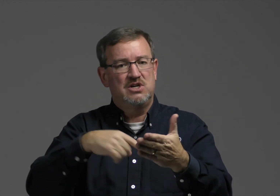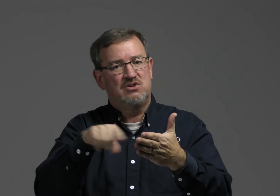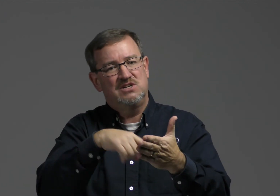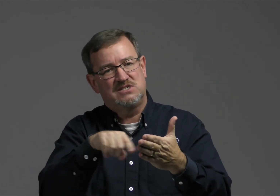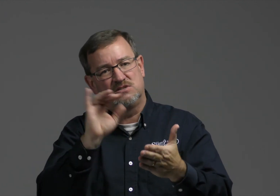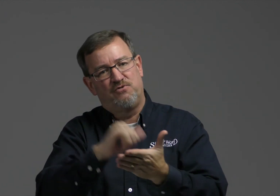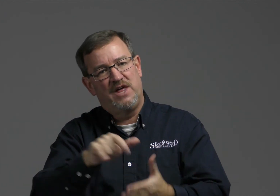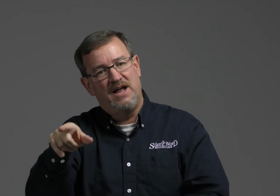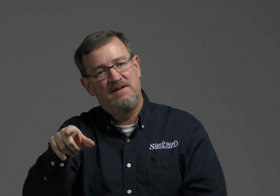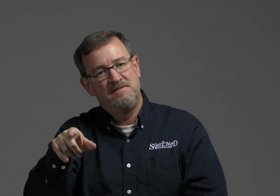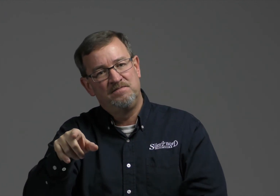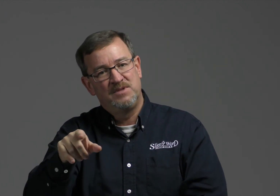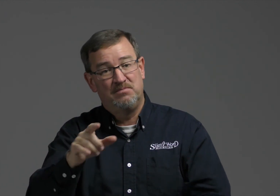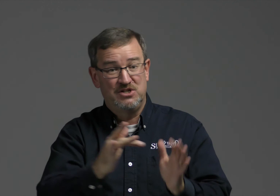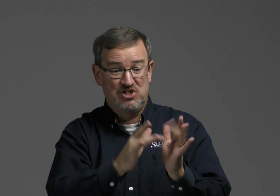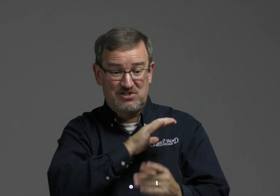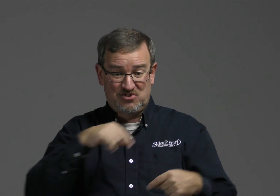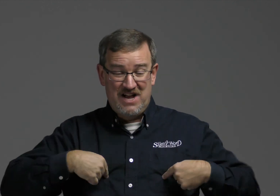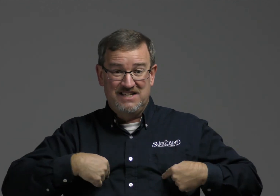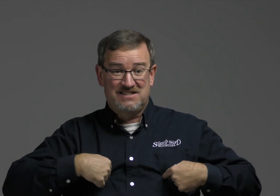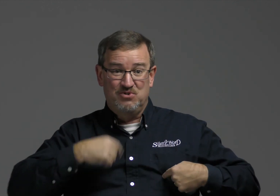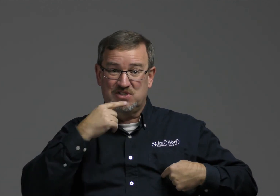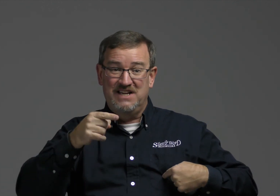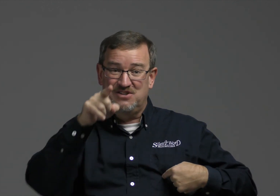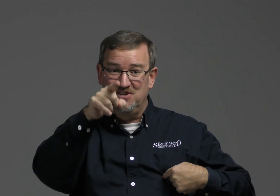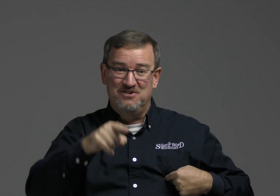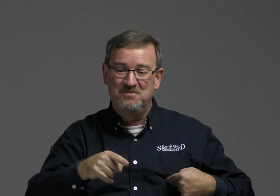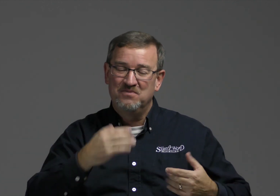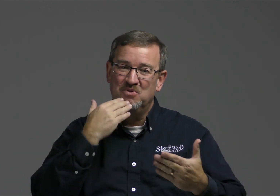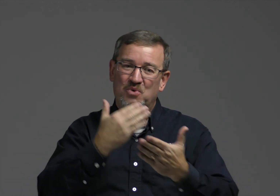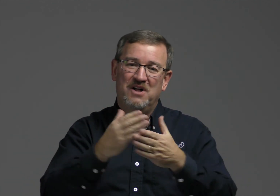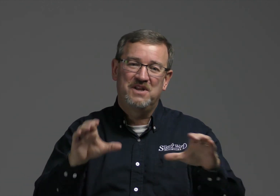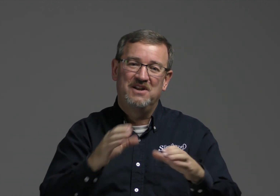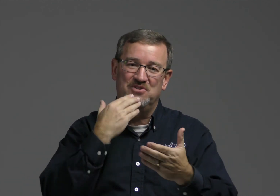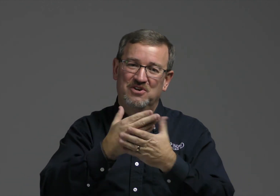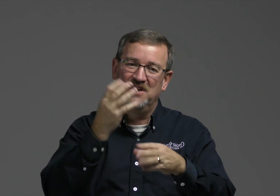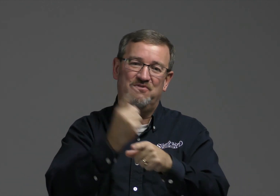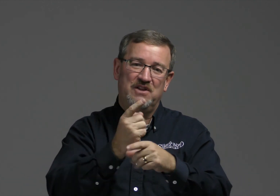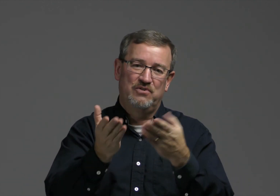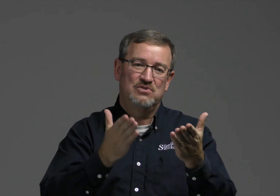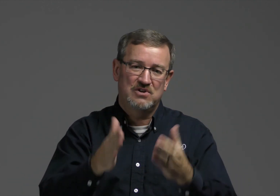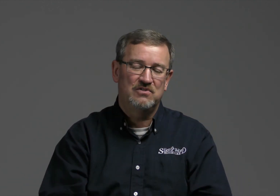get criticism for that. But Jesus Christ will say to you, well done, good and faithful